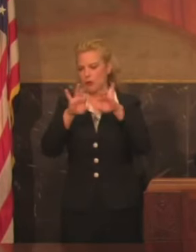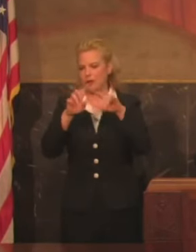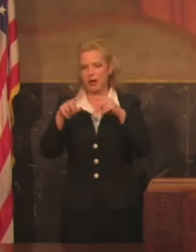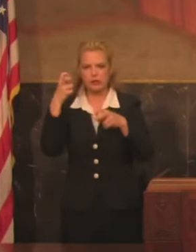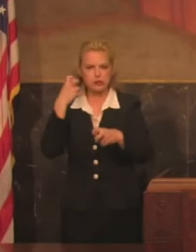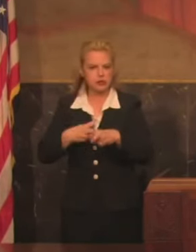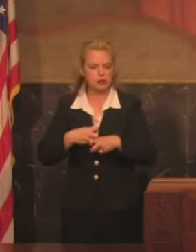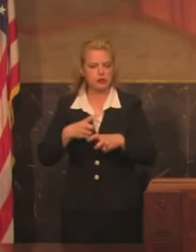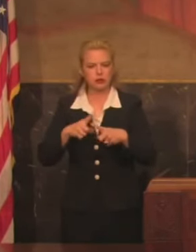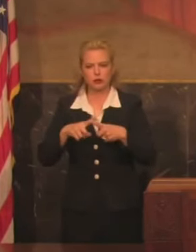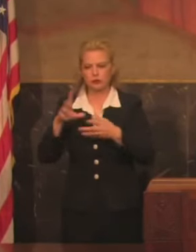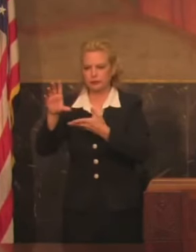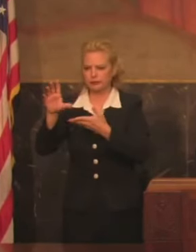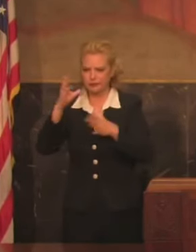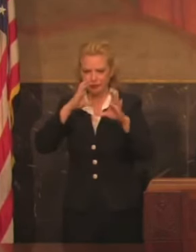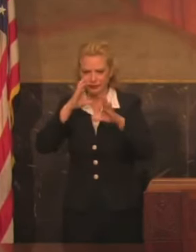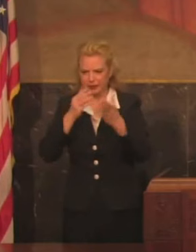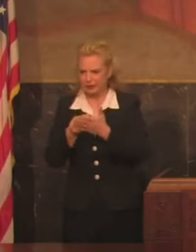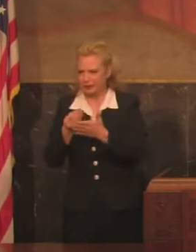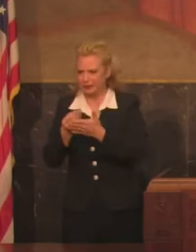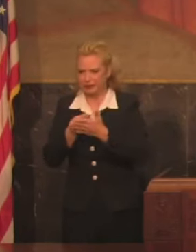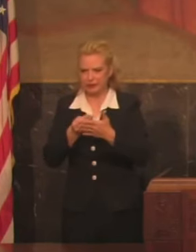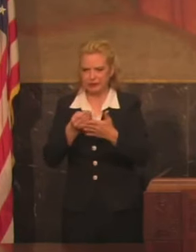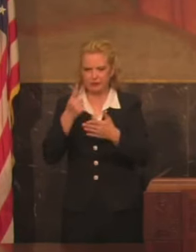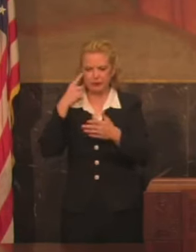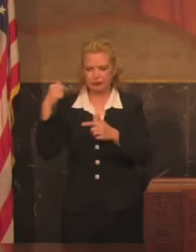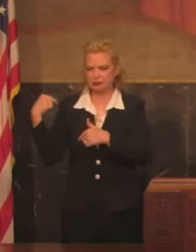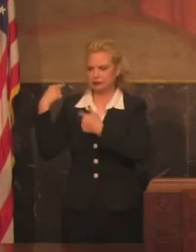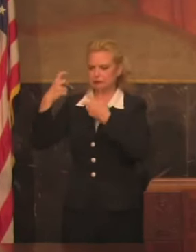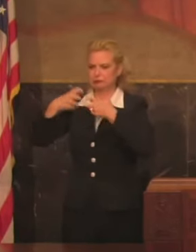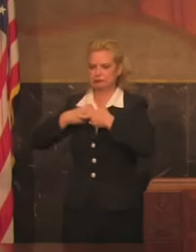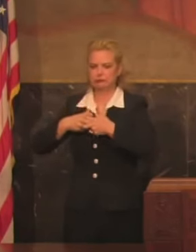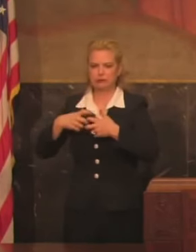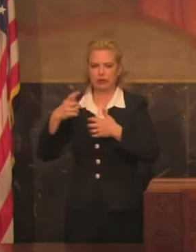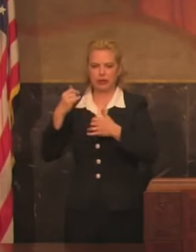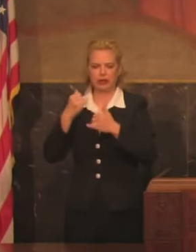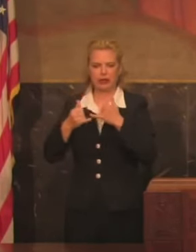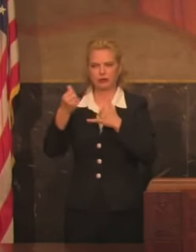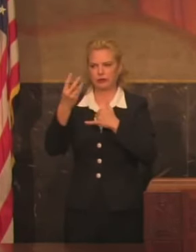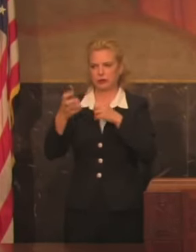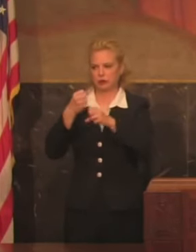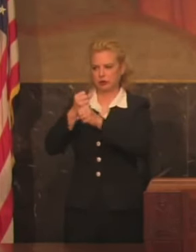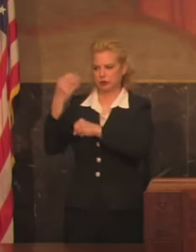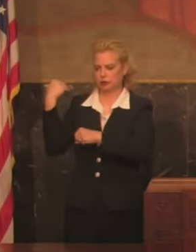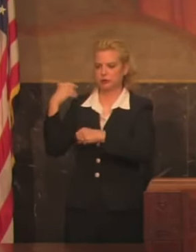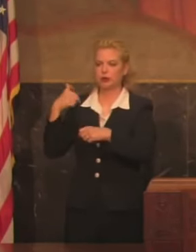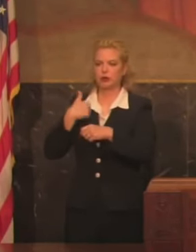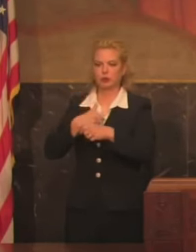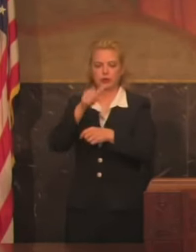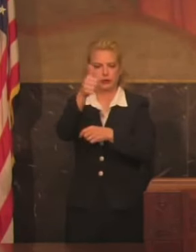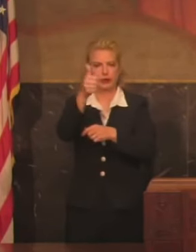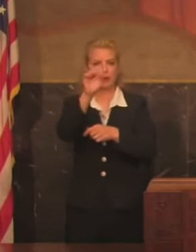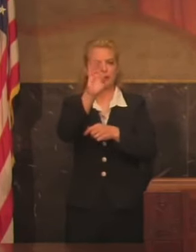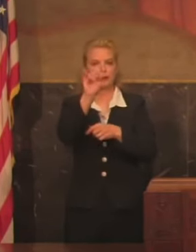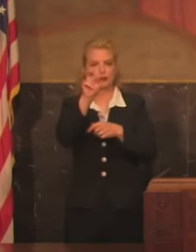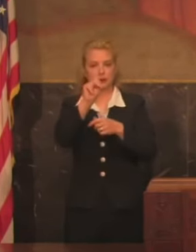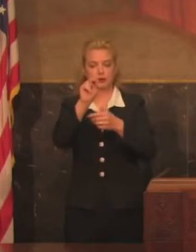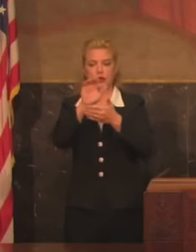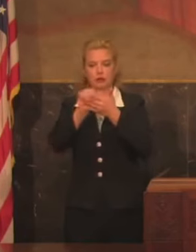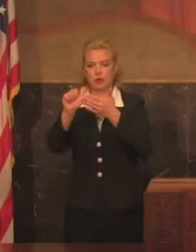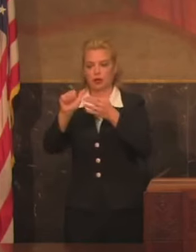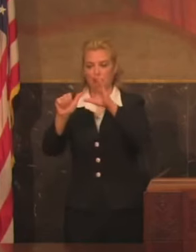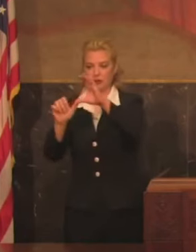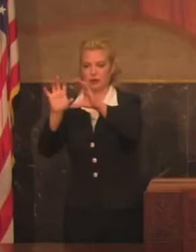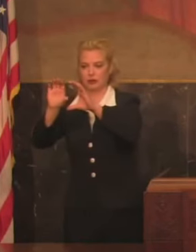the resources constraints that we've had over the last couple of years. By designating $10 million to these programs from